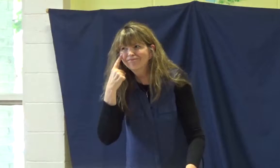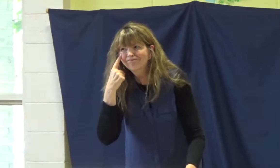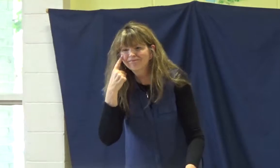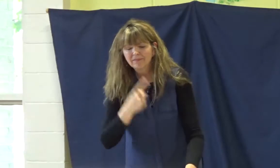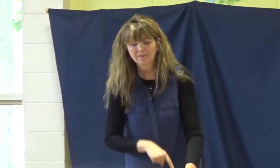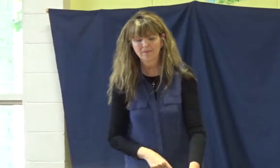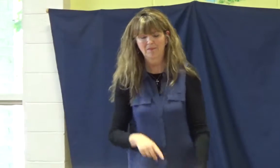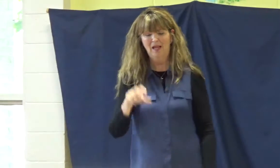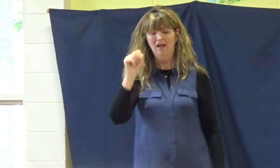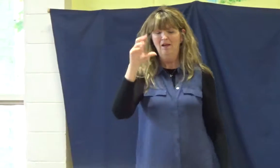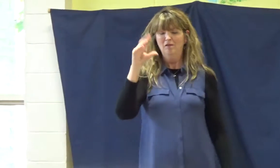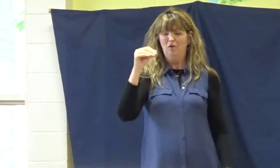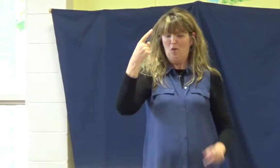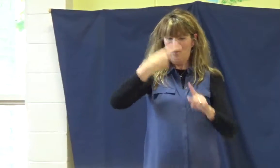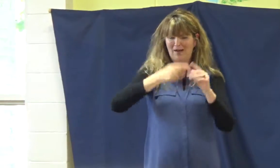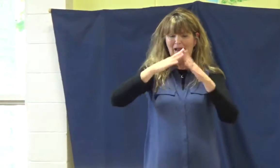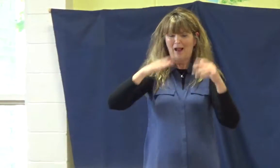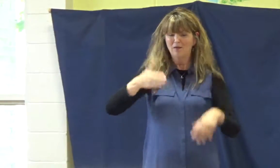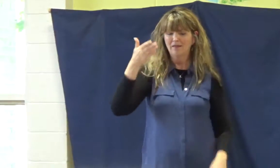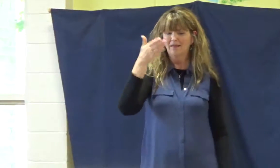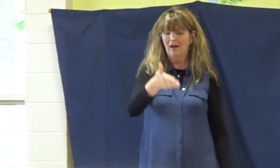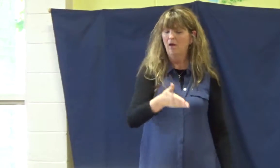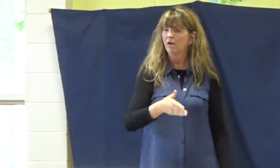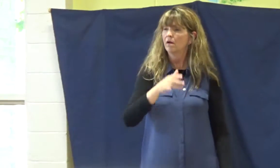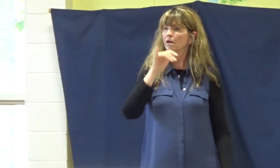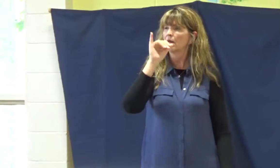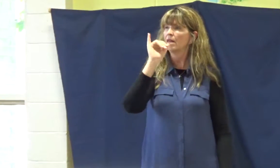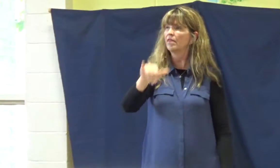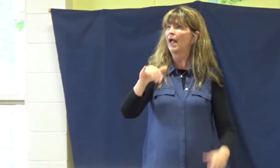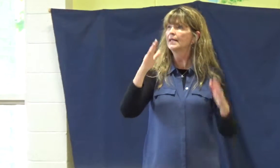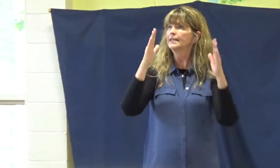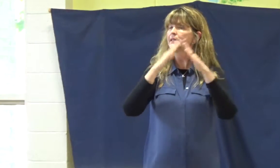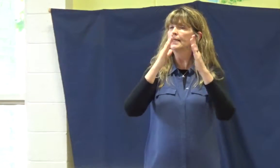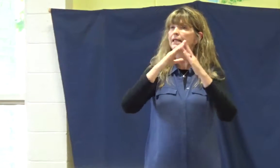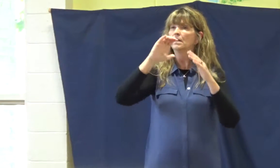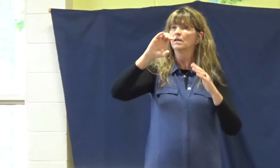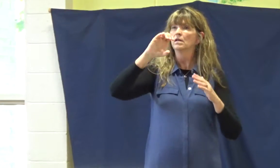So I read a lot about it, but had never seen it for myself. So we rented a house there.